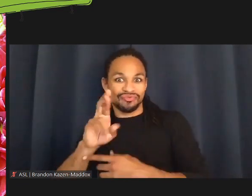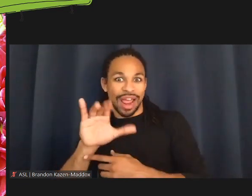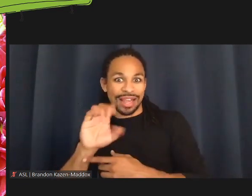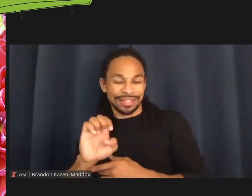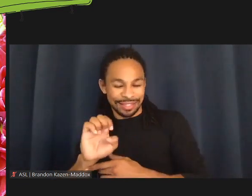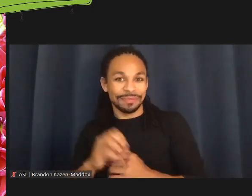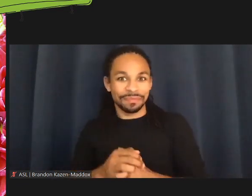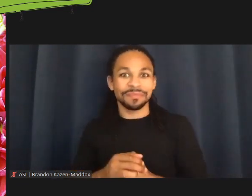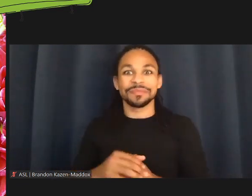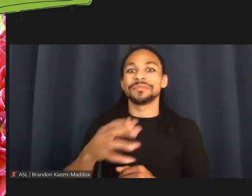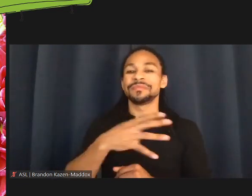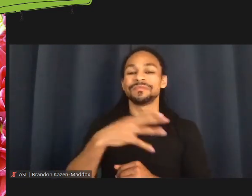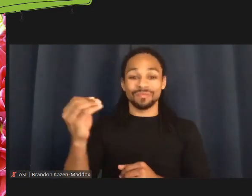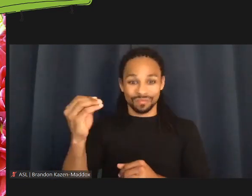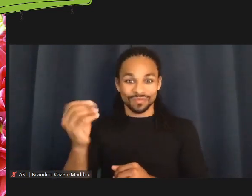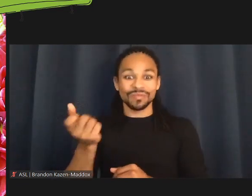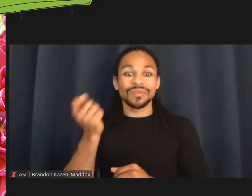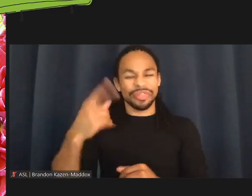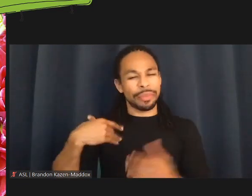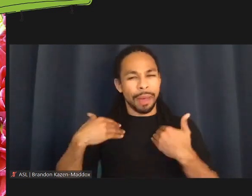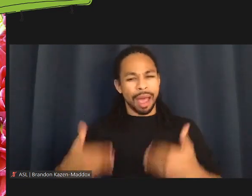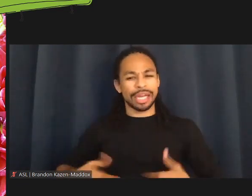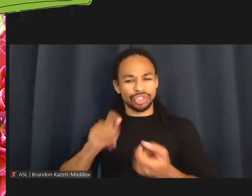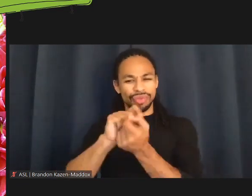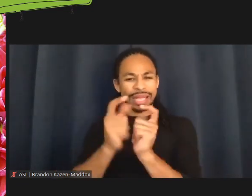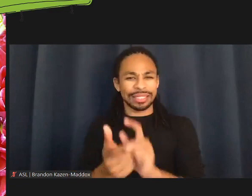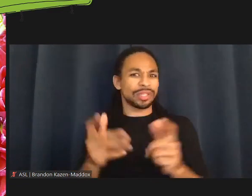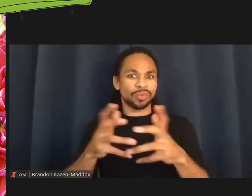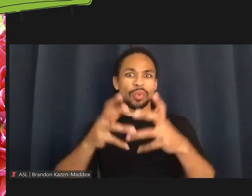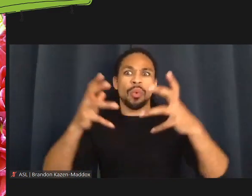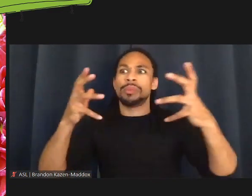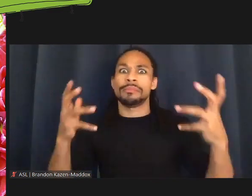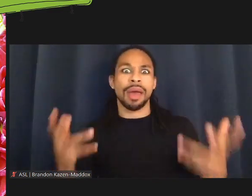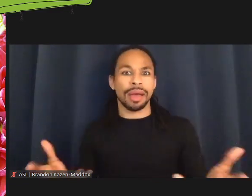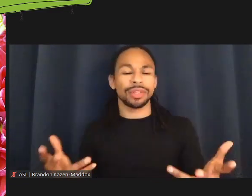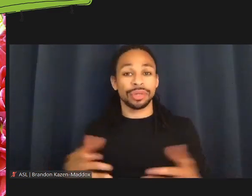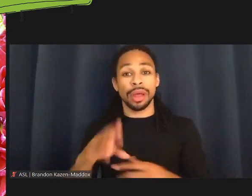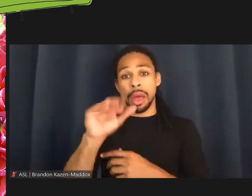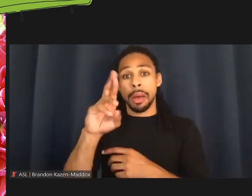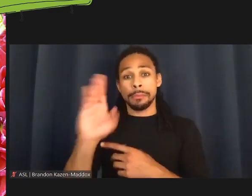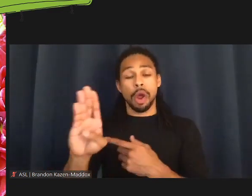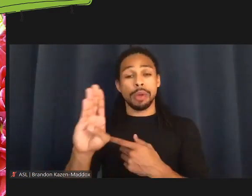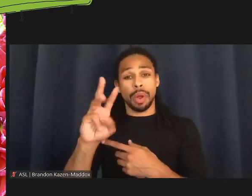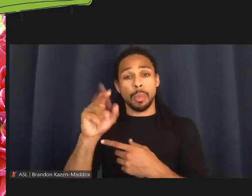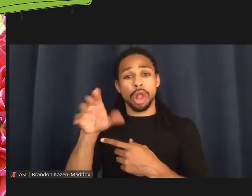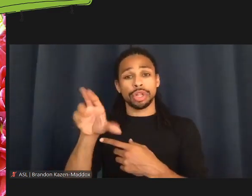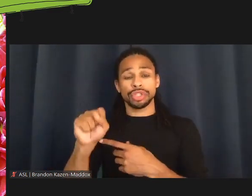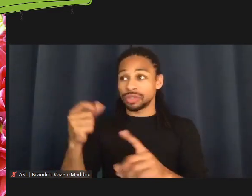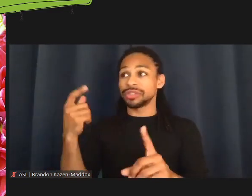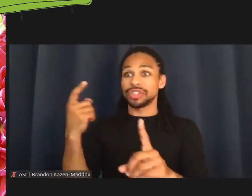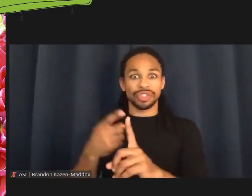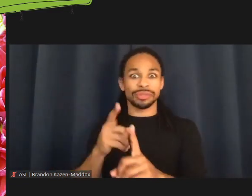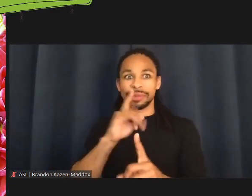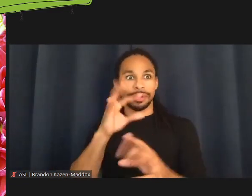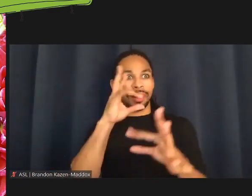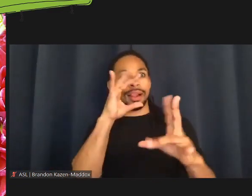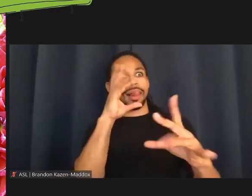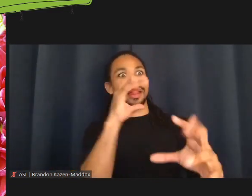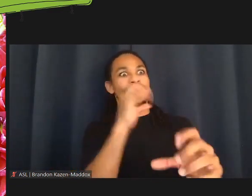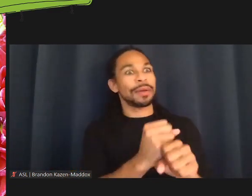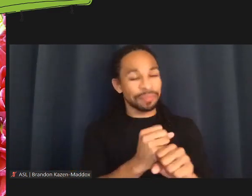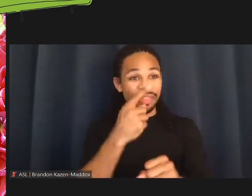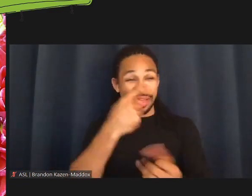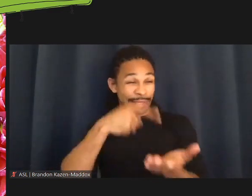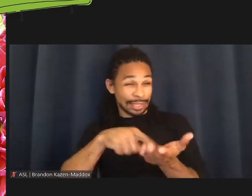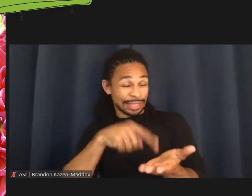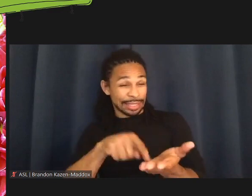unsaid. Barbara Walters was captivating, a detective that wanted to know why these kids claimed to be